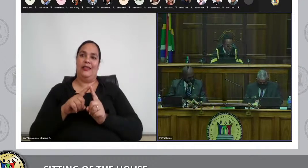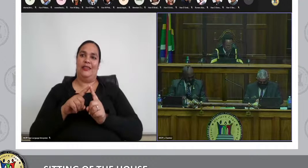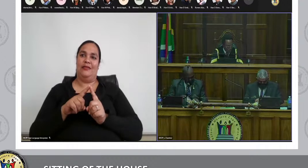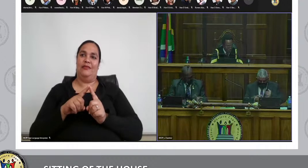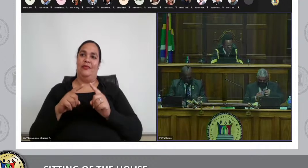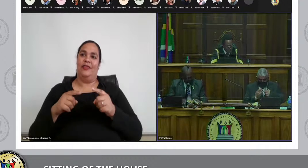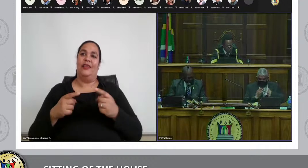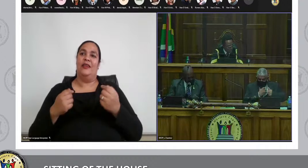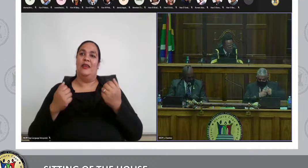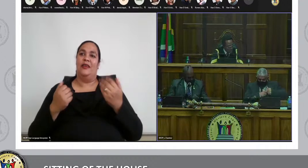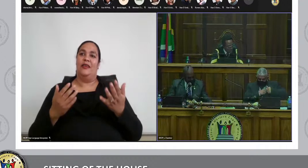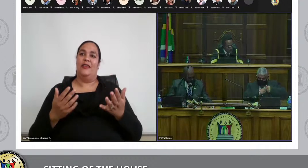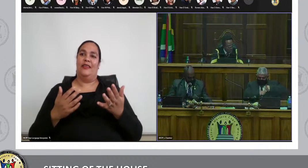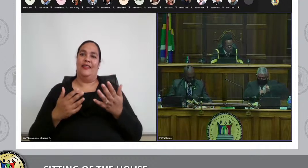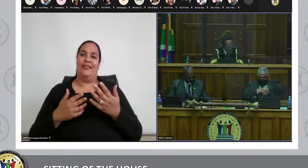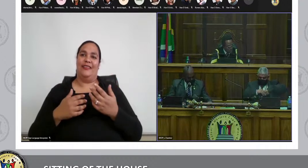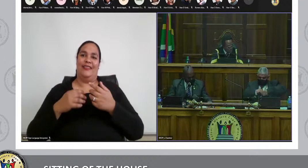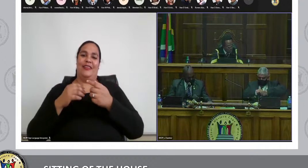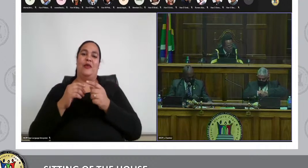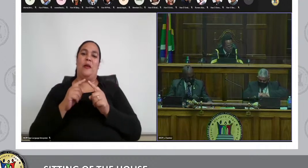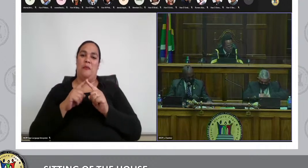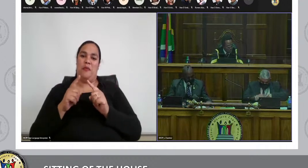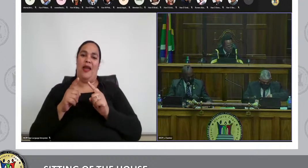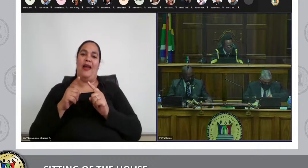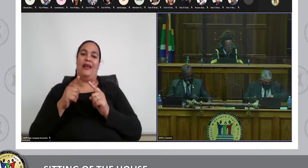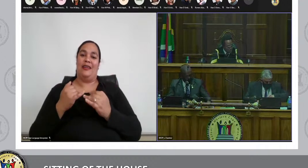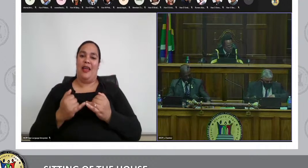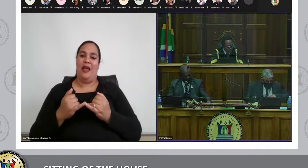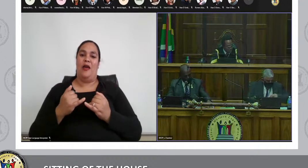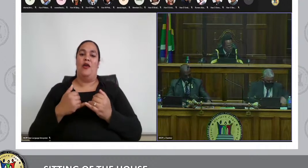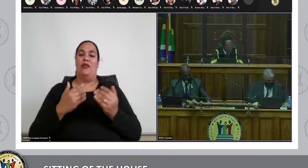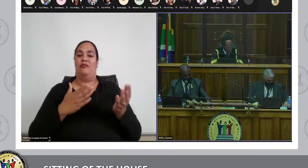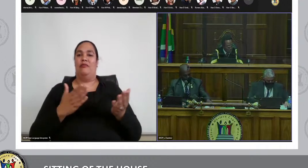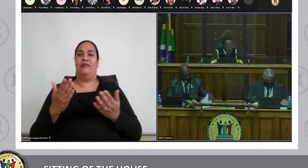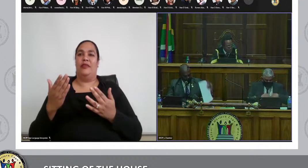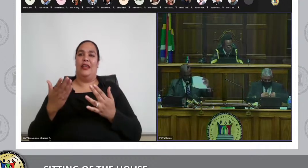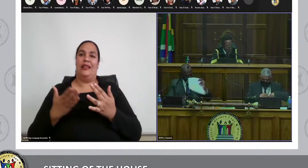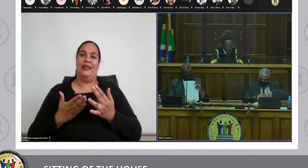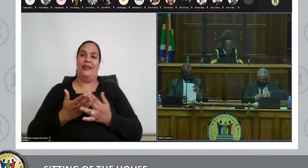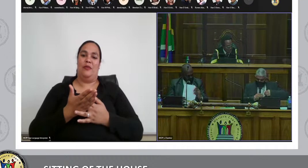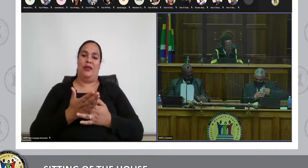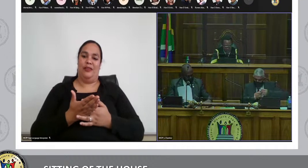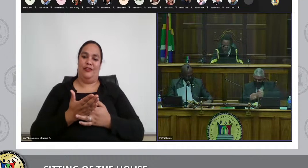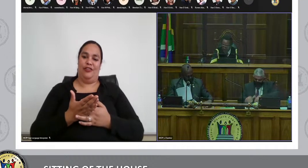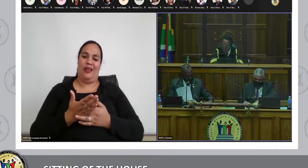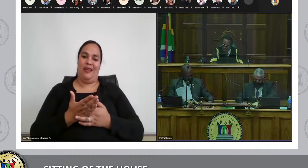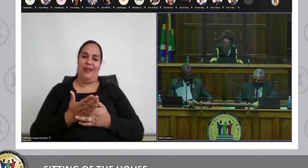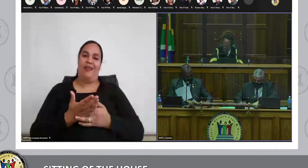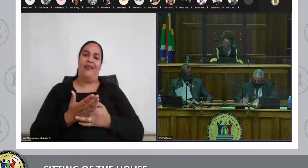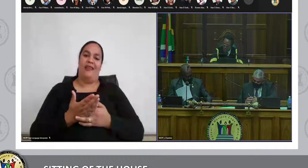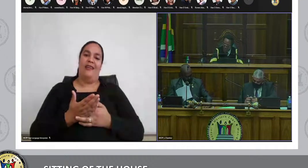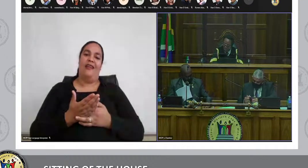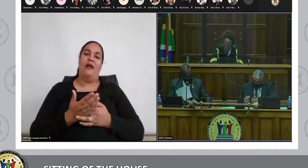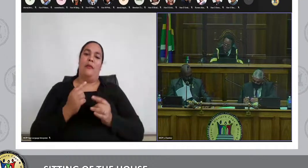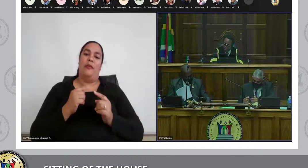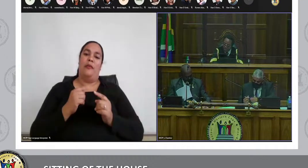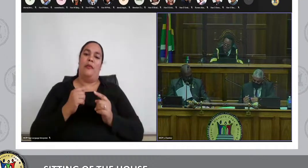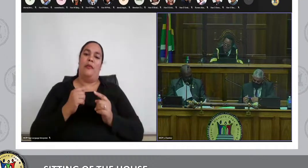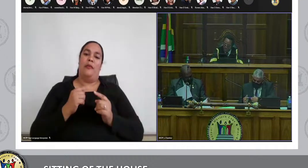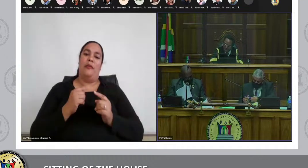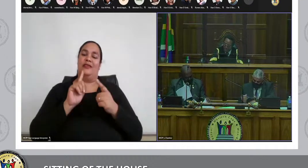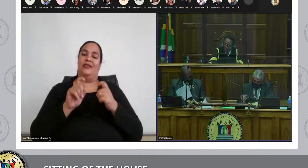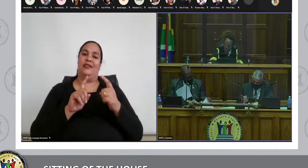respecting the rules of the House. At this point, we're moving to interpellations, and the first